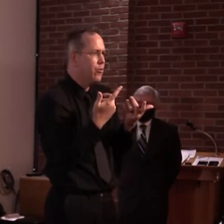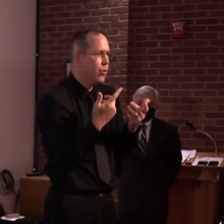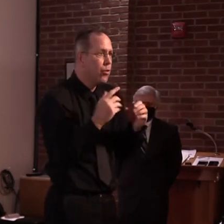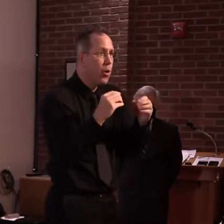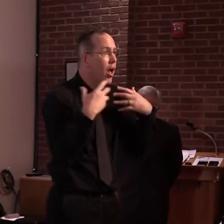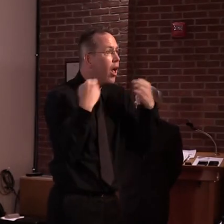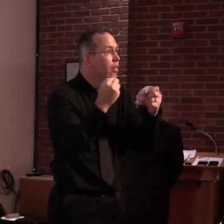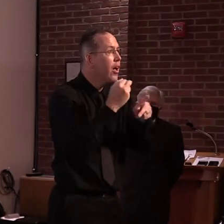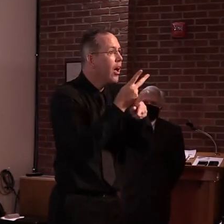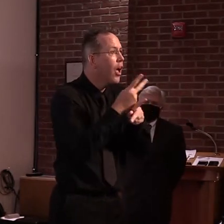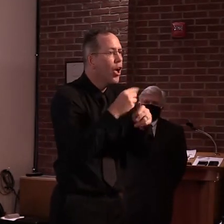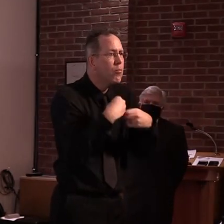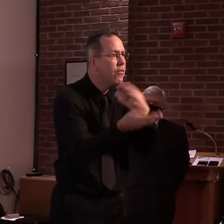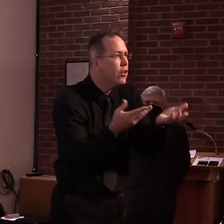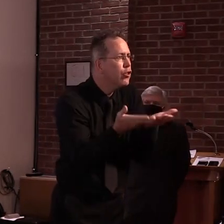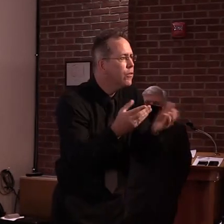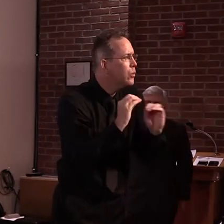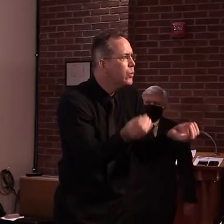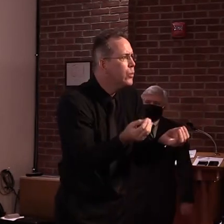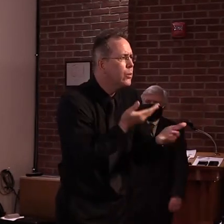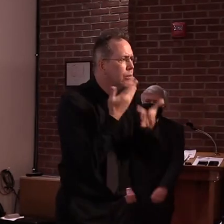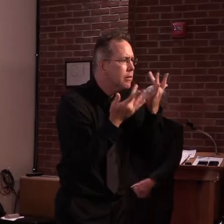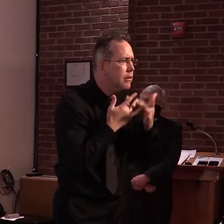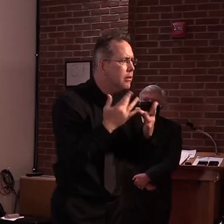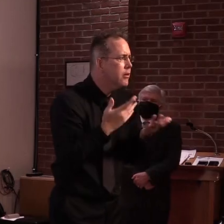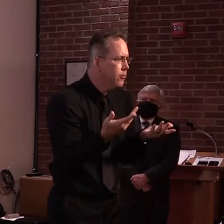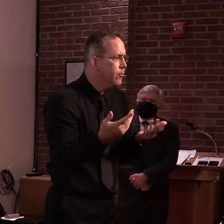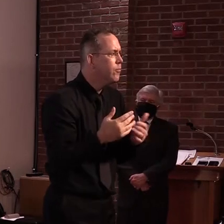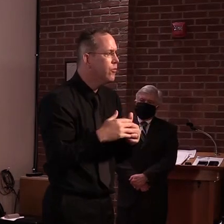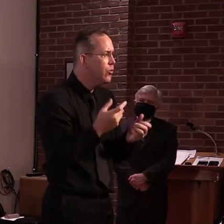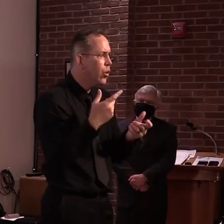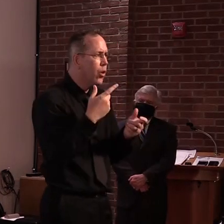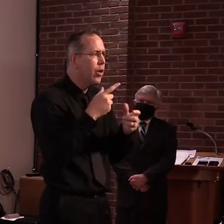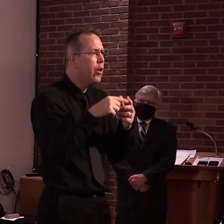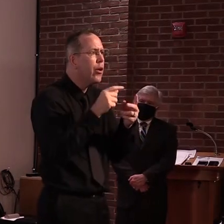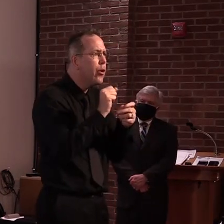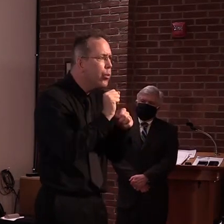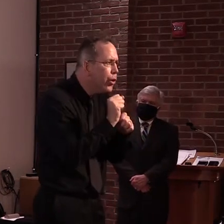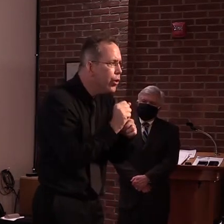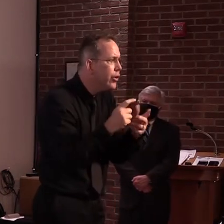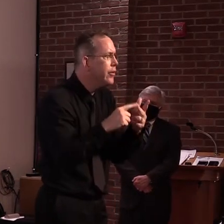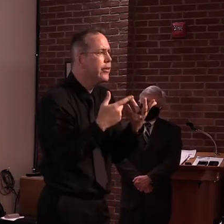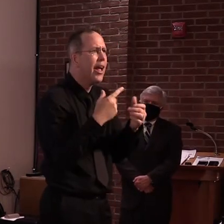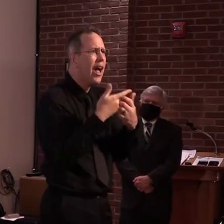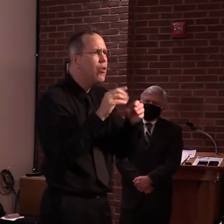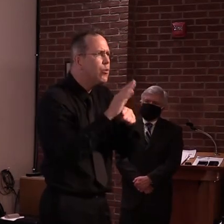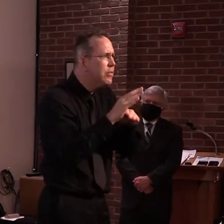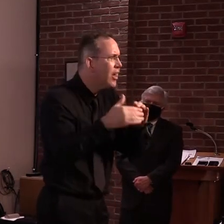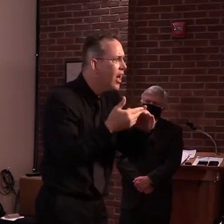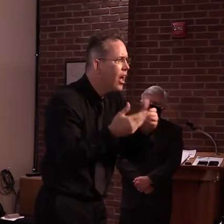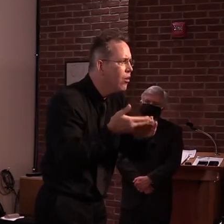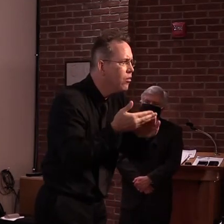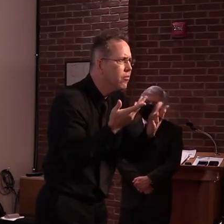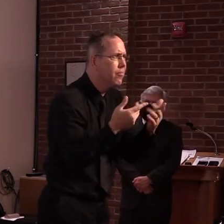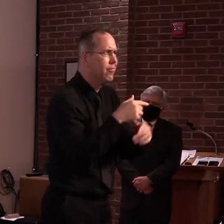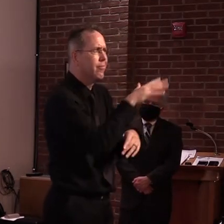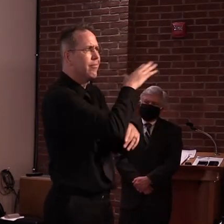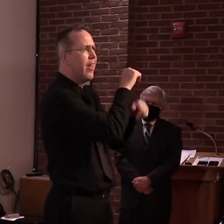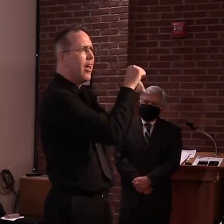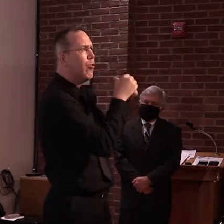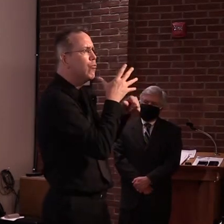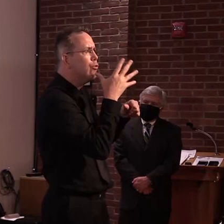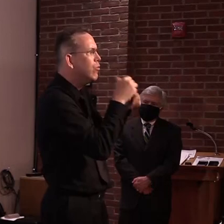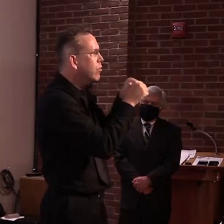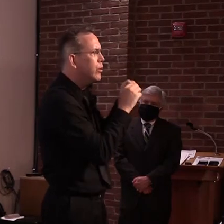that 23% of our state, close to 70,000 business and residences, have insufficient broadband. We